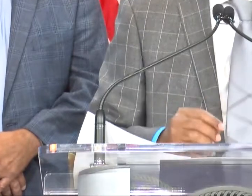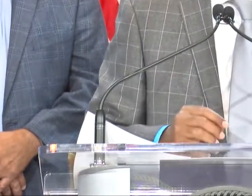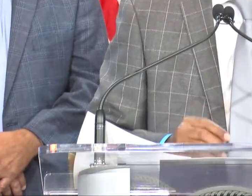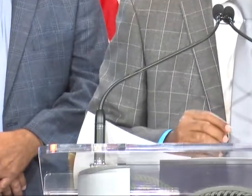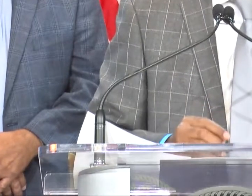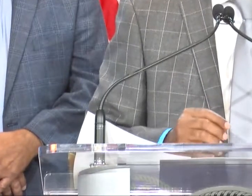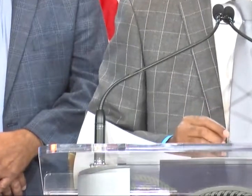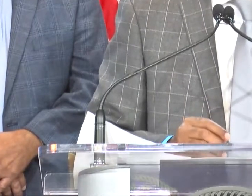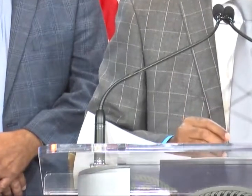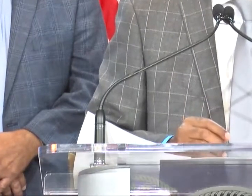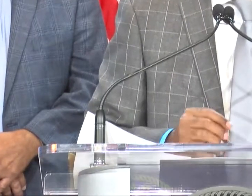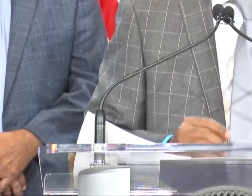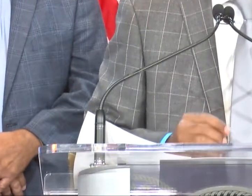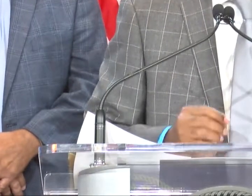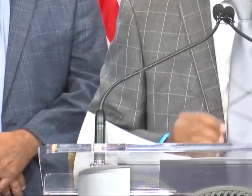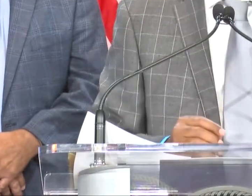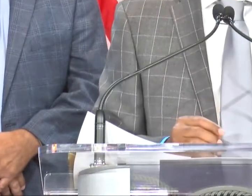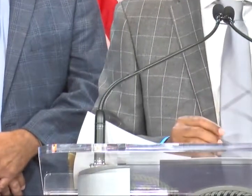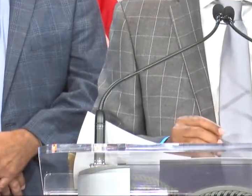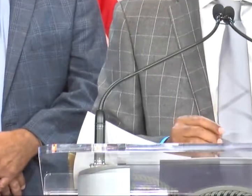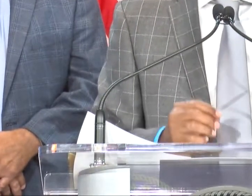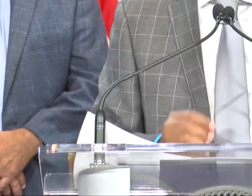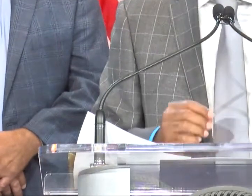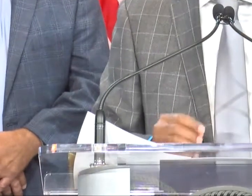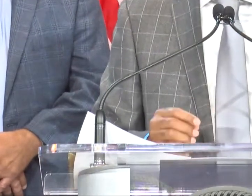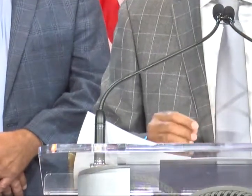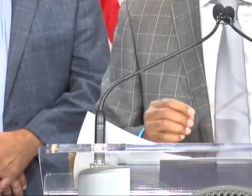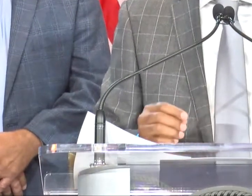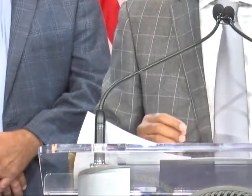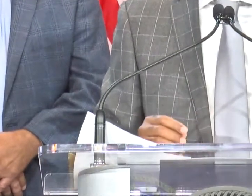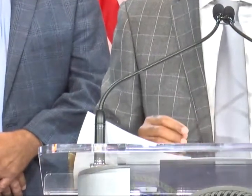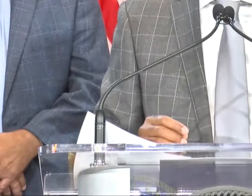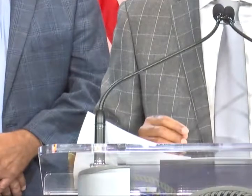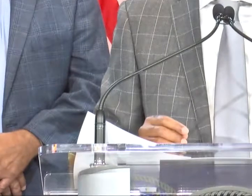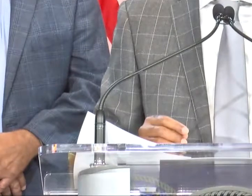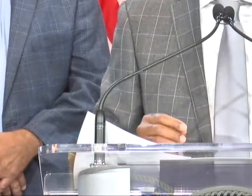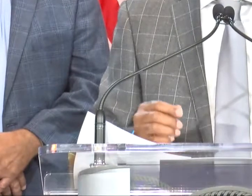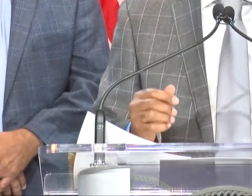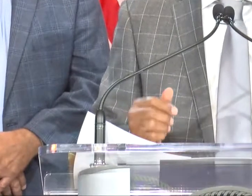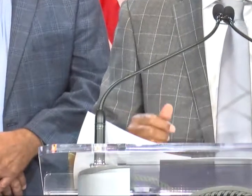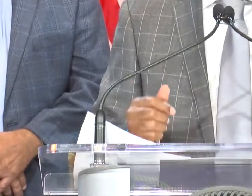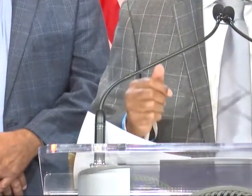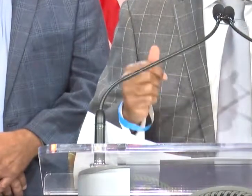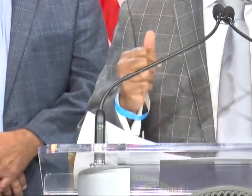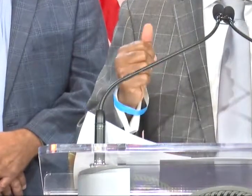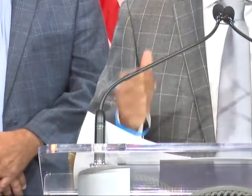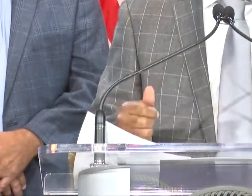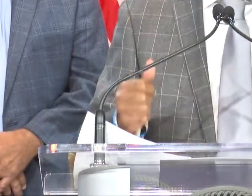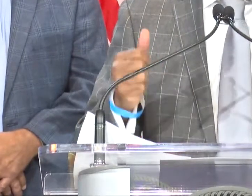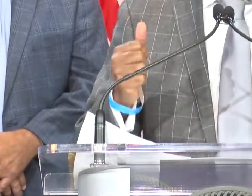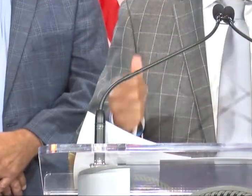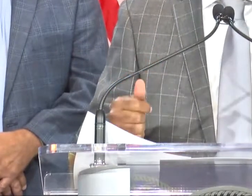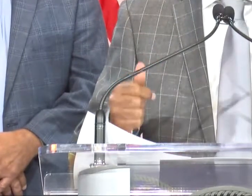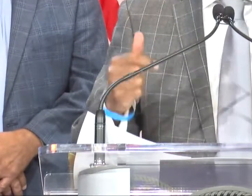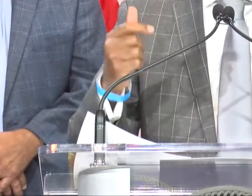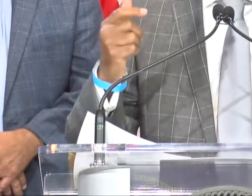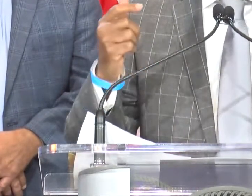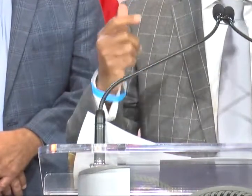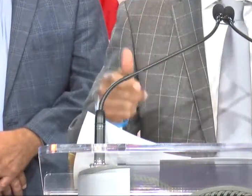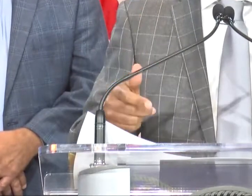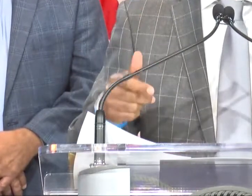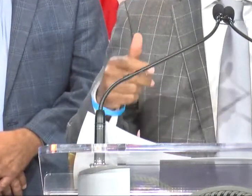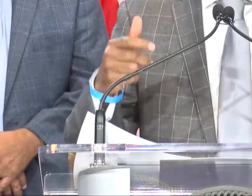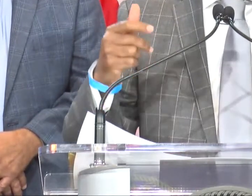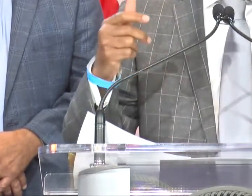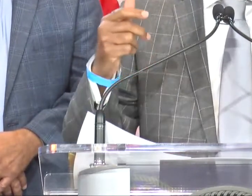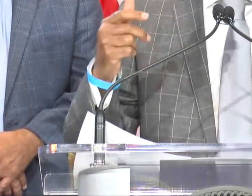that is what the City of Houston was doing. We wanted to make sure that a person whose home was damaged, or was